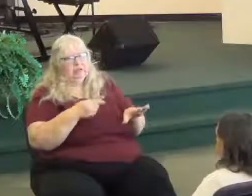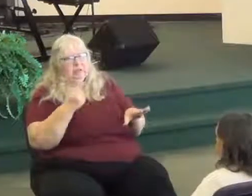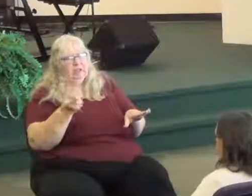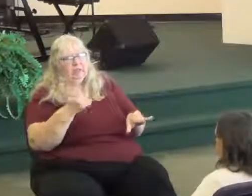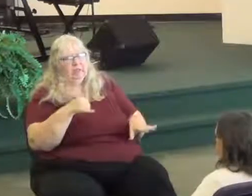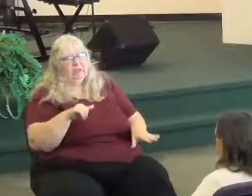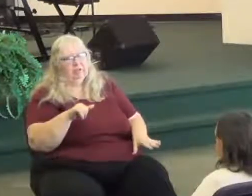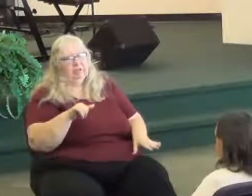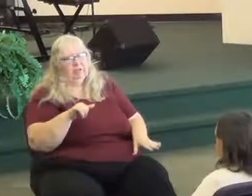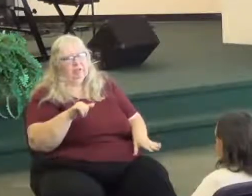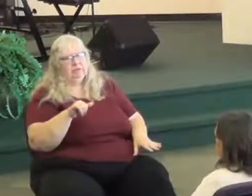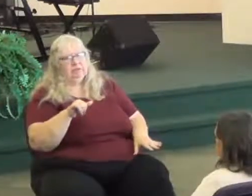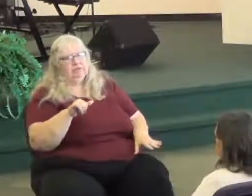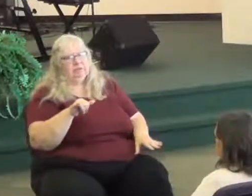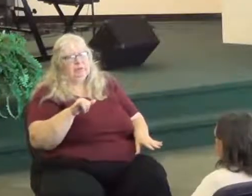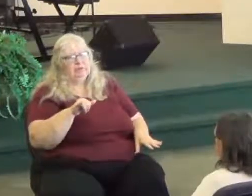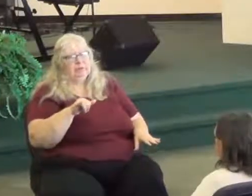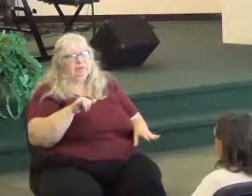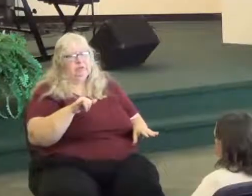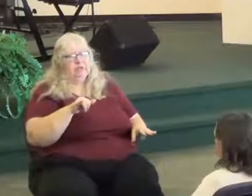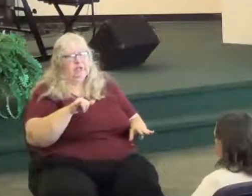separated from all that they love.